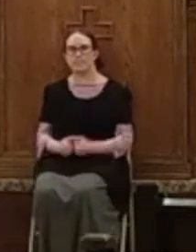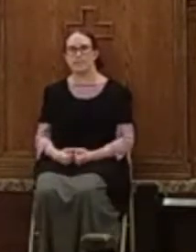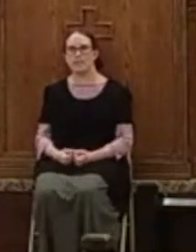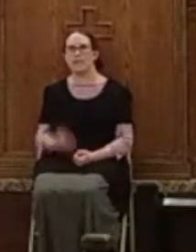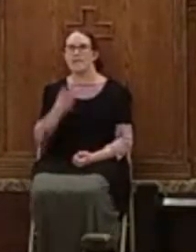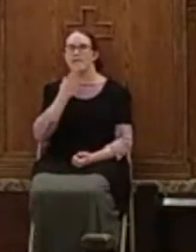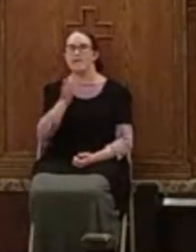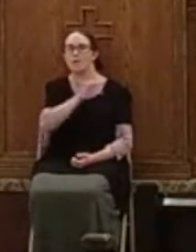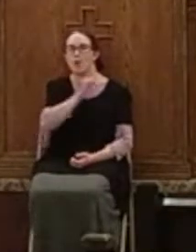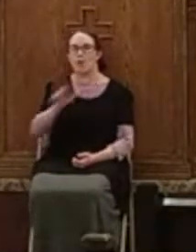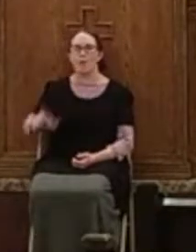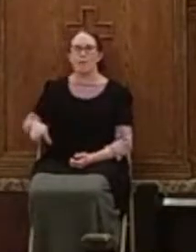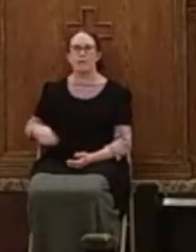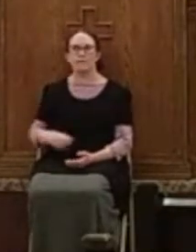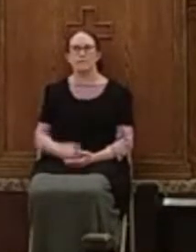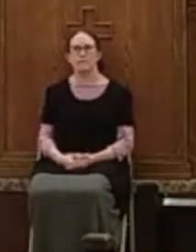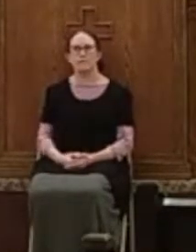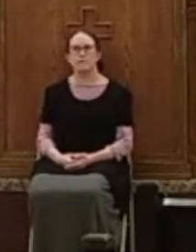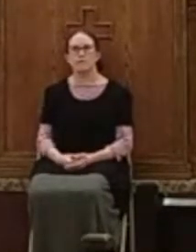Thank you, Lord.